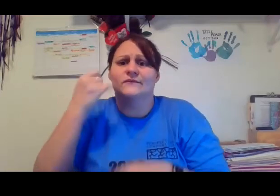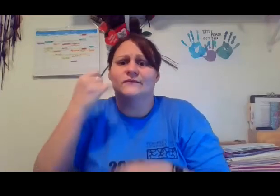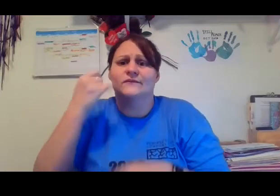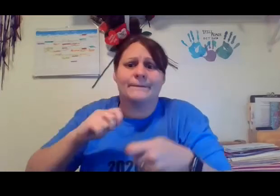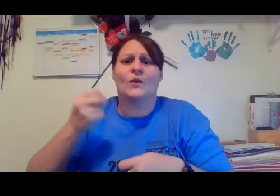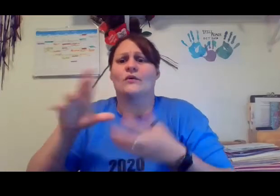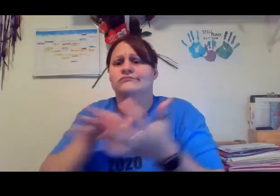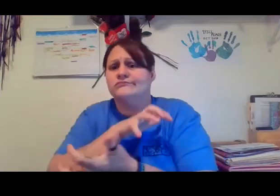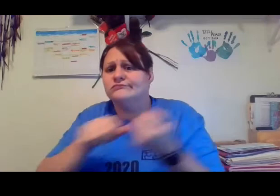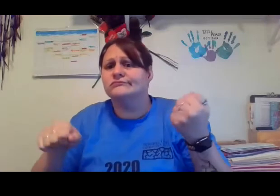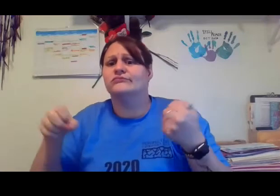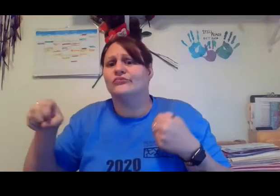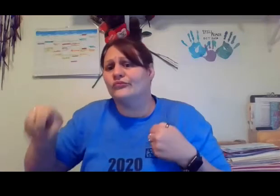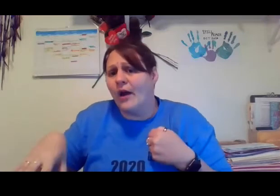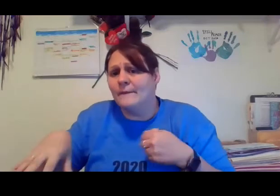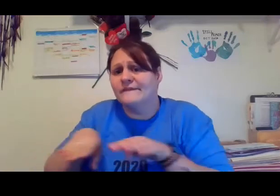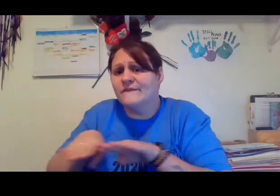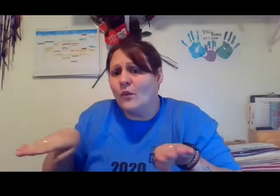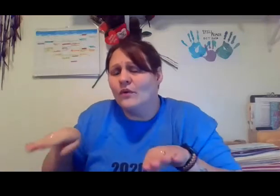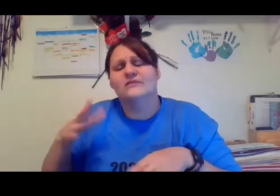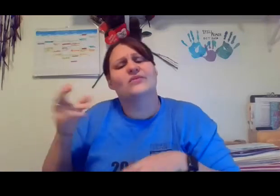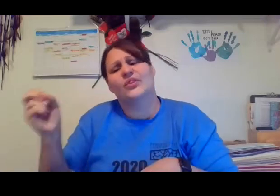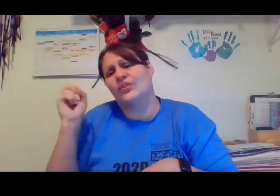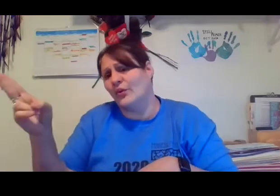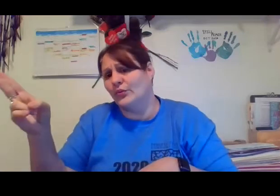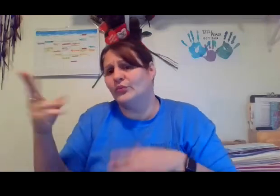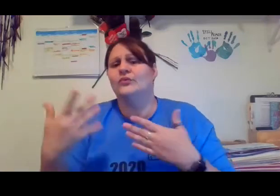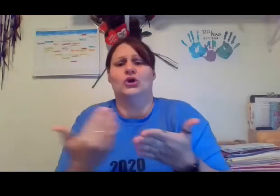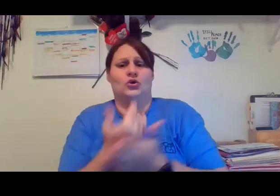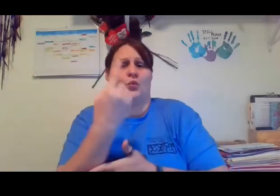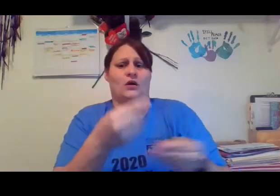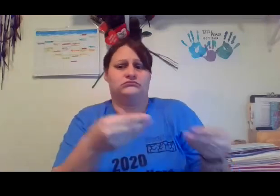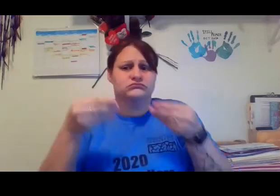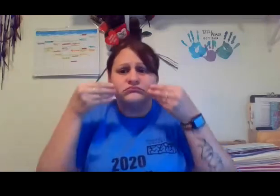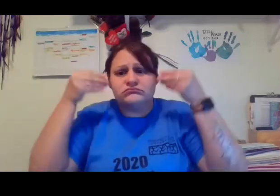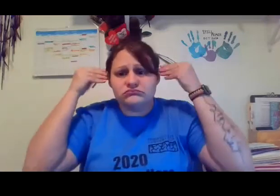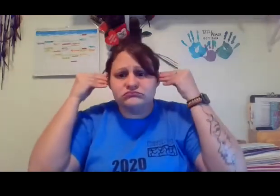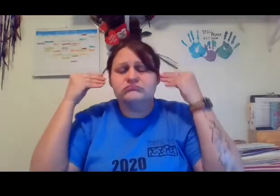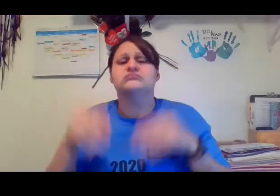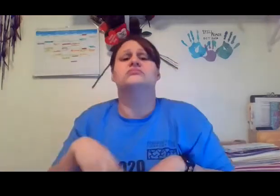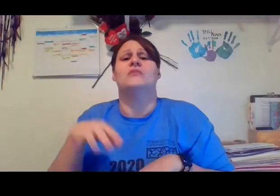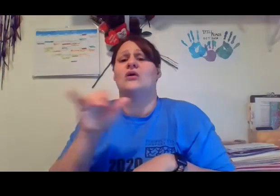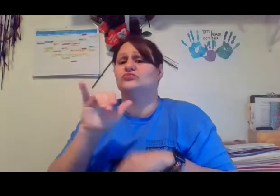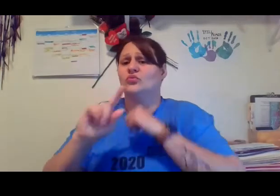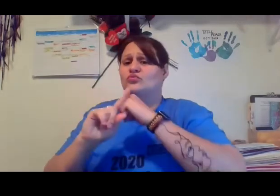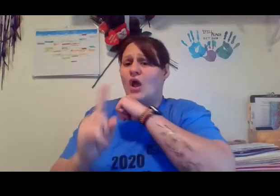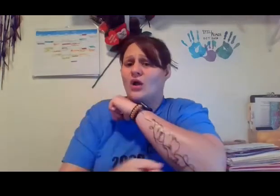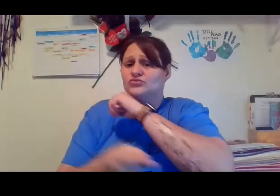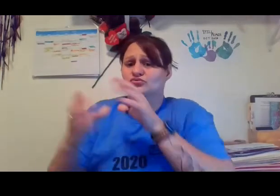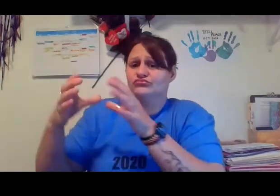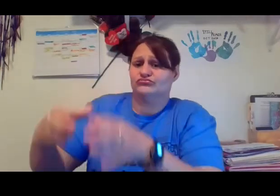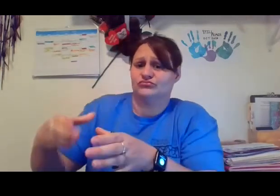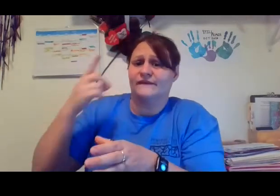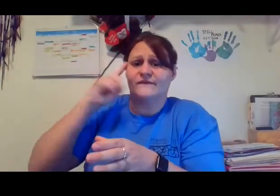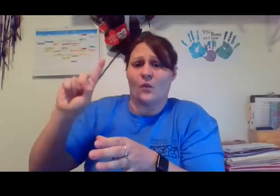extra items, for example, extra masks. A mask may fall. Once it's touched the ground, it has to be discarded and put on a new mask for yourself or